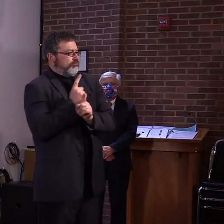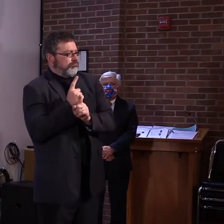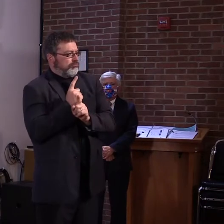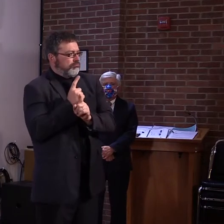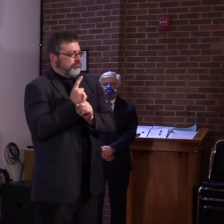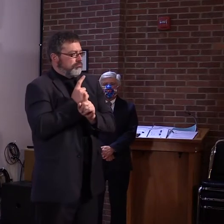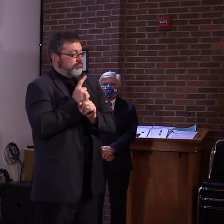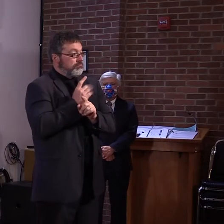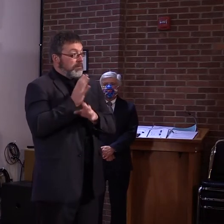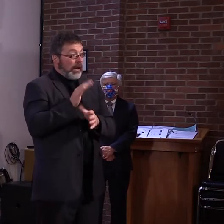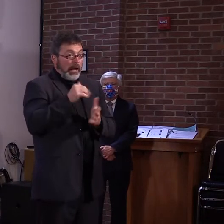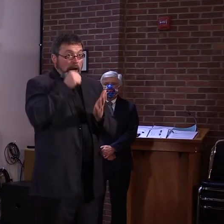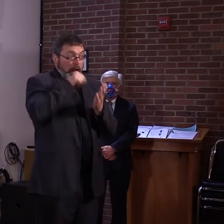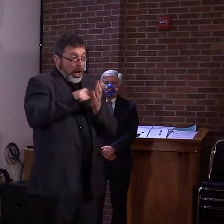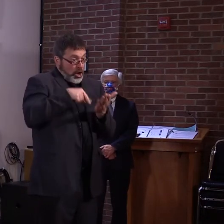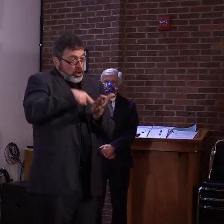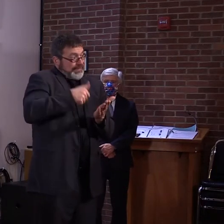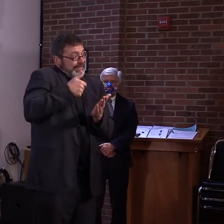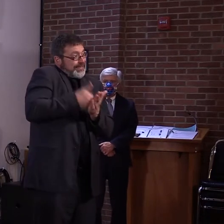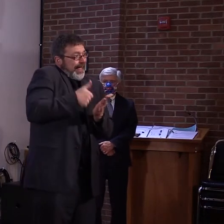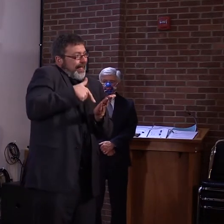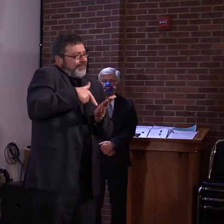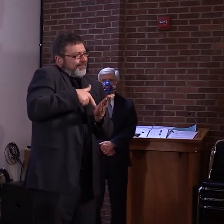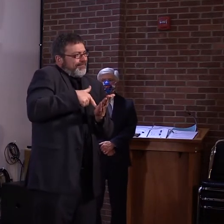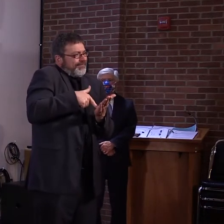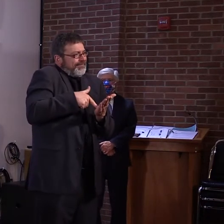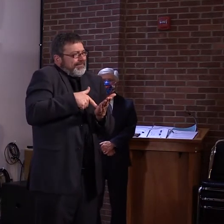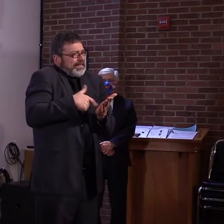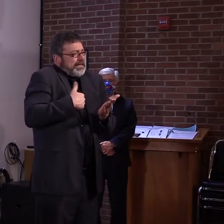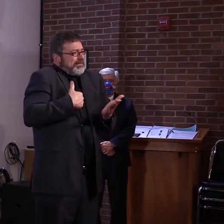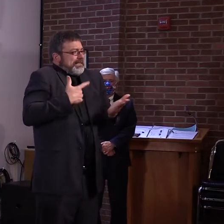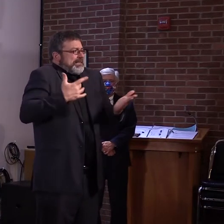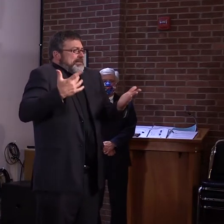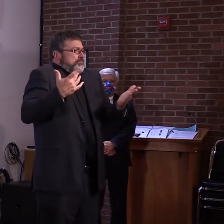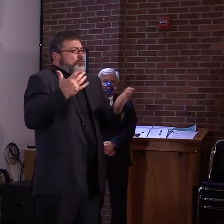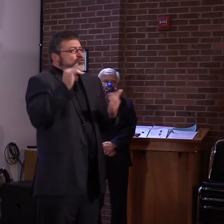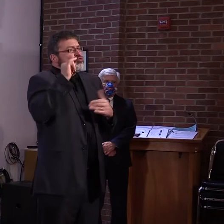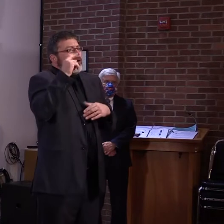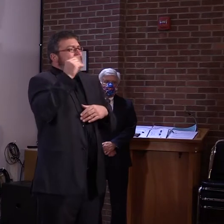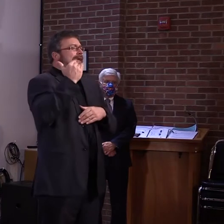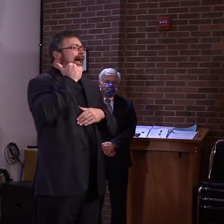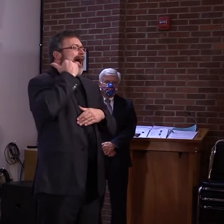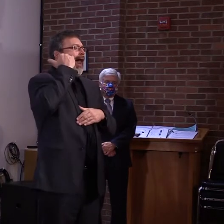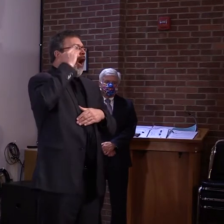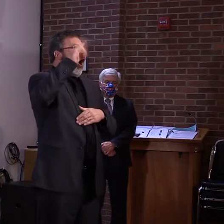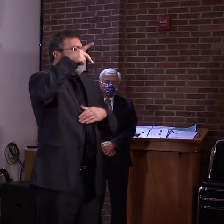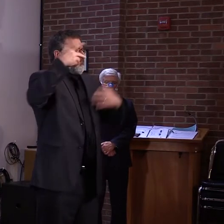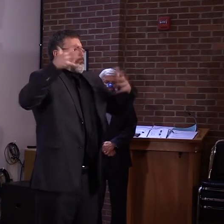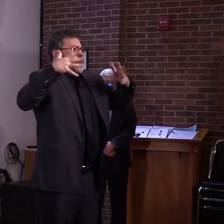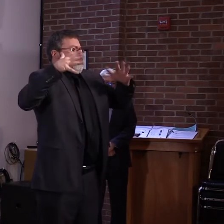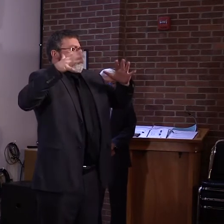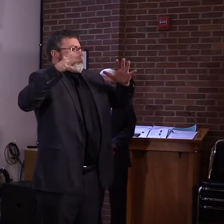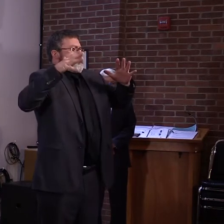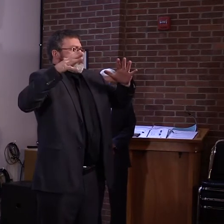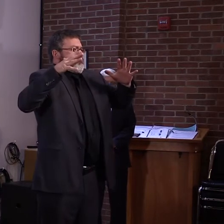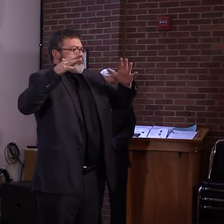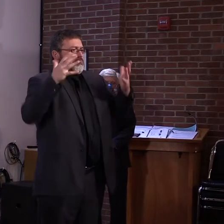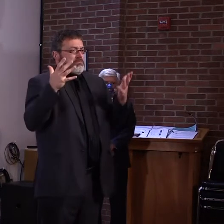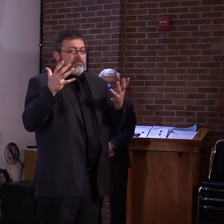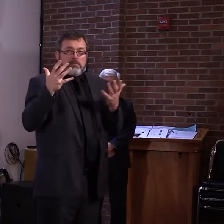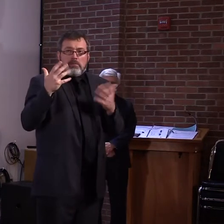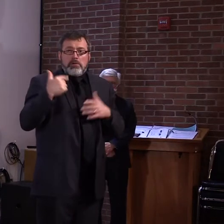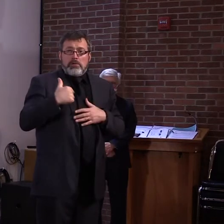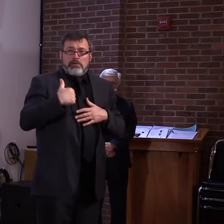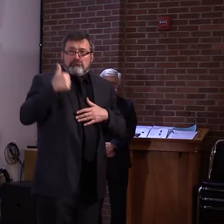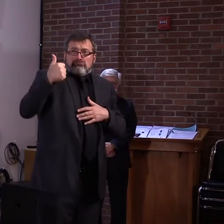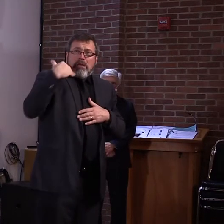perspective, was anything more than be prepared. And we are prepared. We are getting prepared. So I think I'd